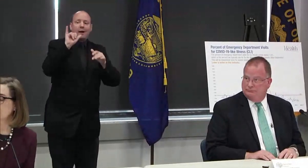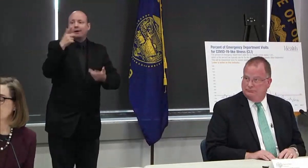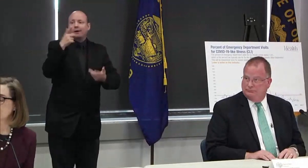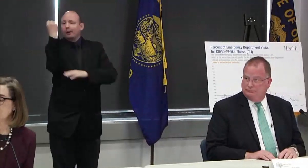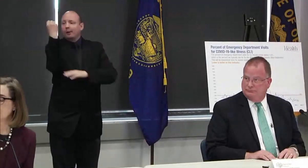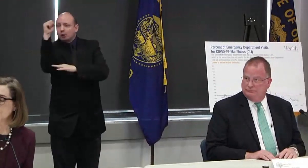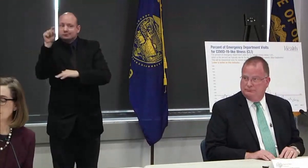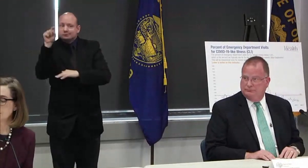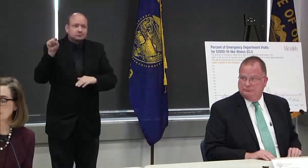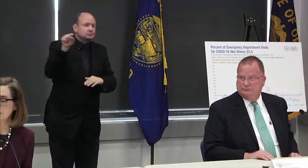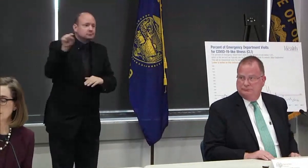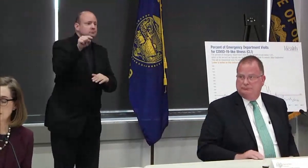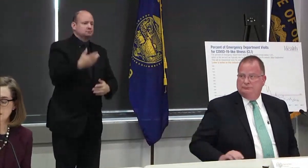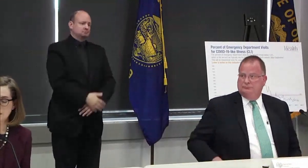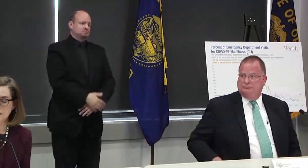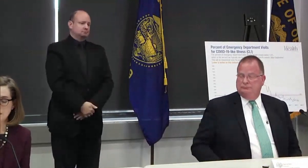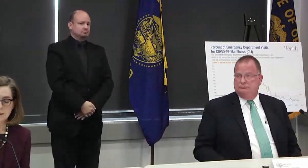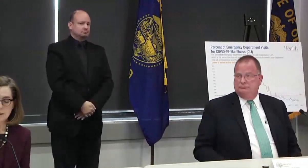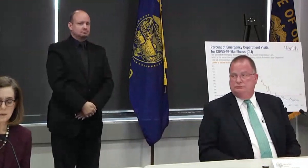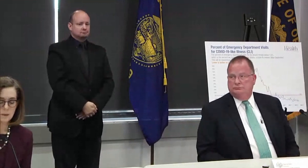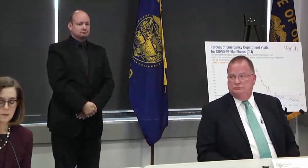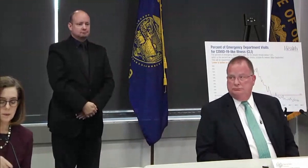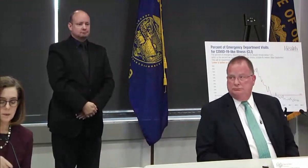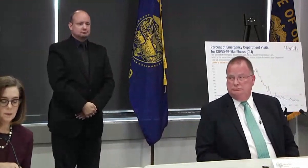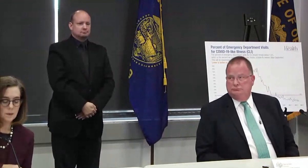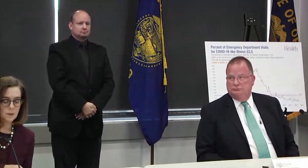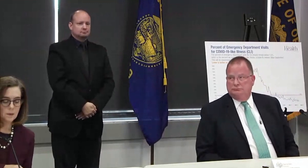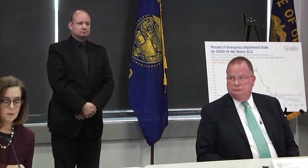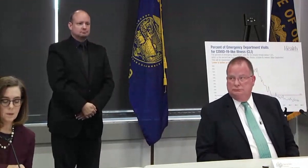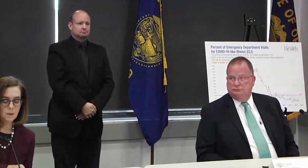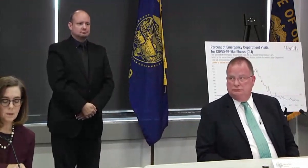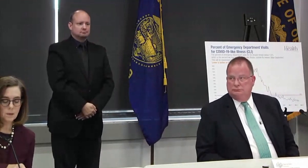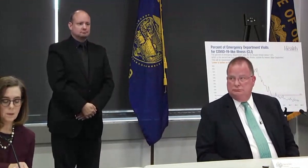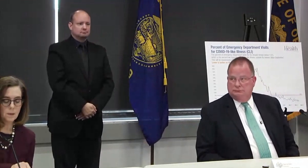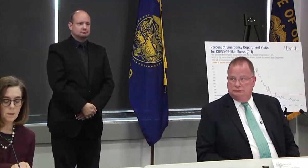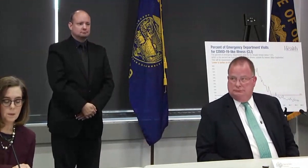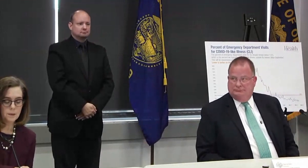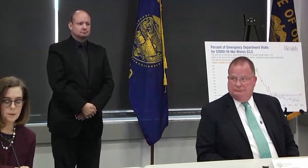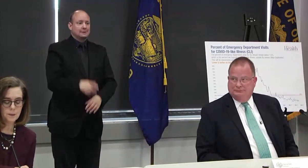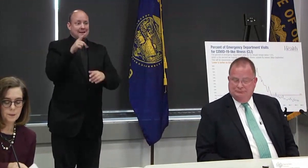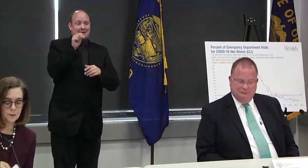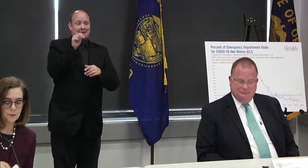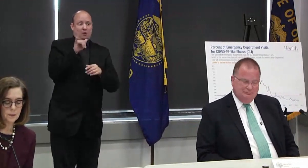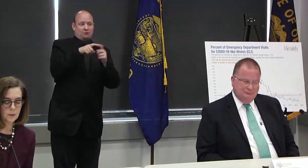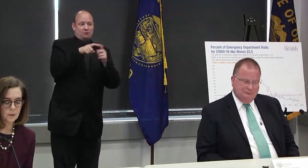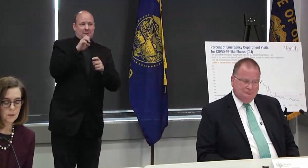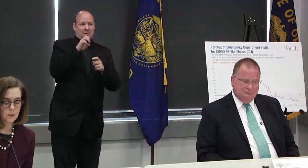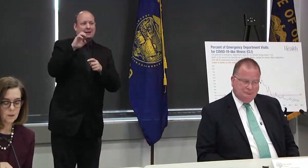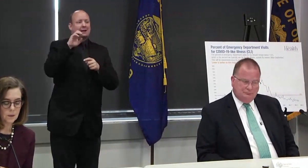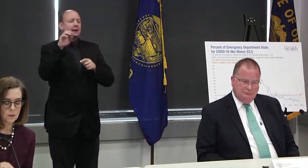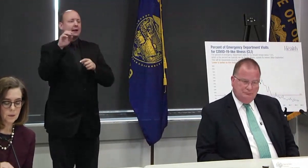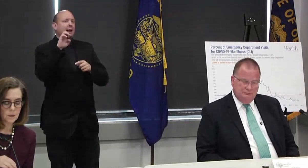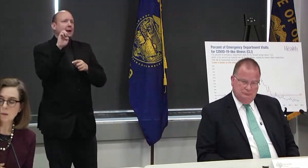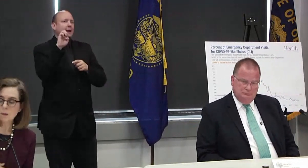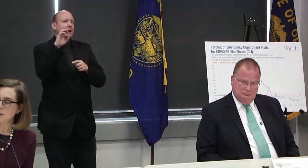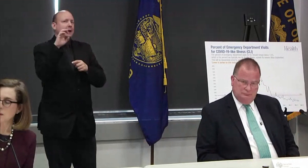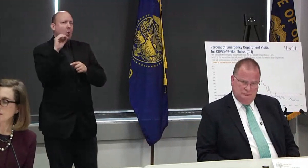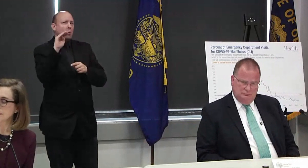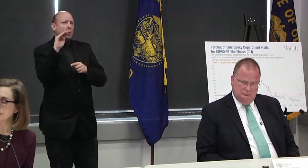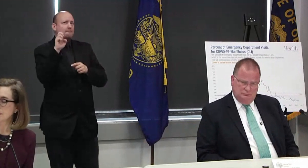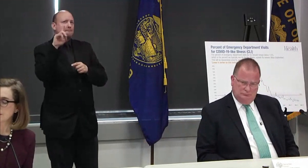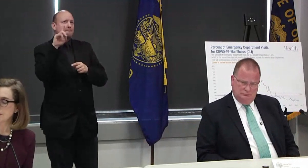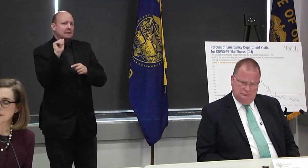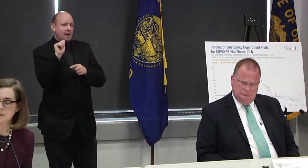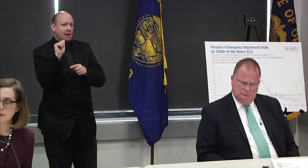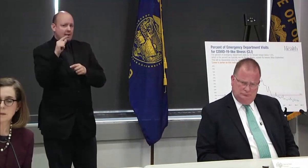Great. Thanks, Galen. Next up, we have Gary Warner from EO Media. Go ahead, Gary. Yeah, hi. I